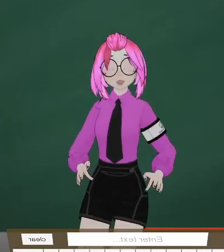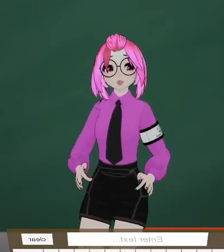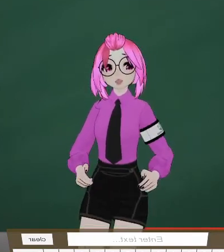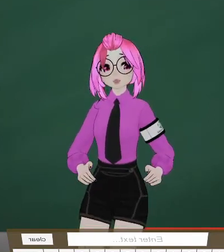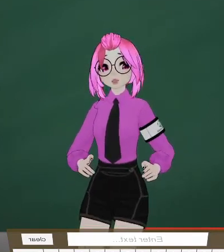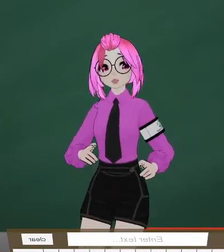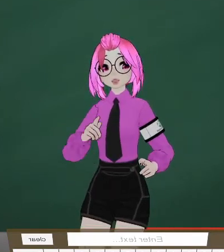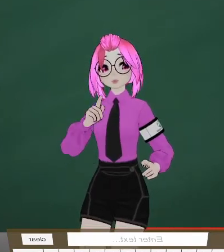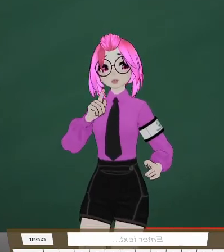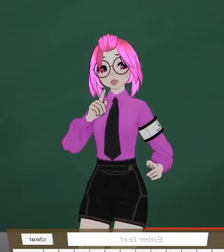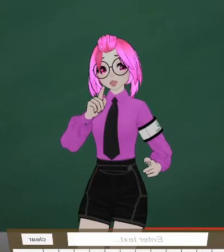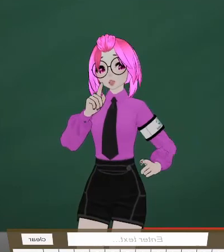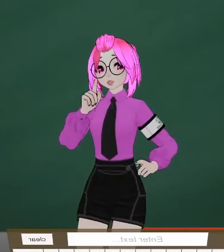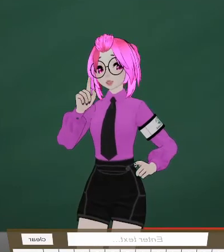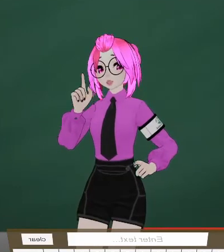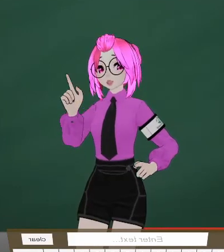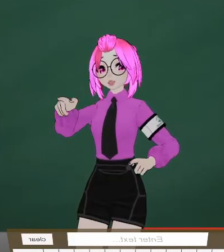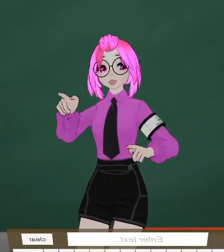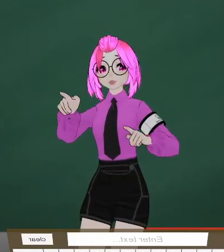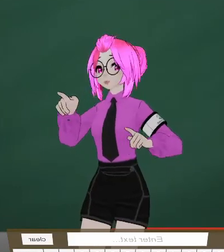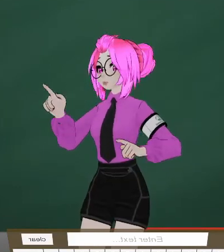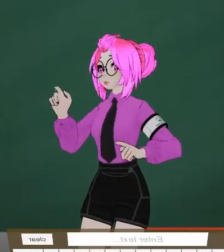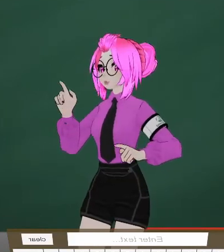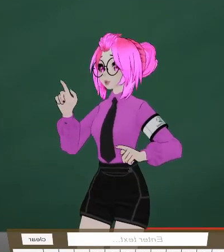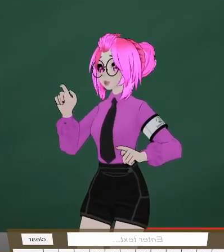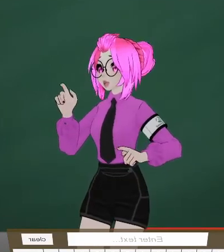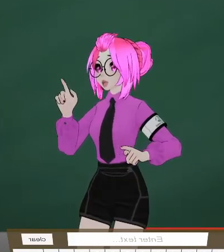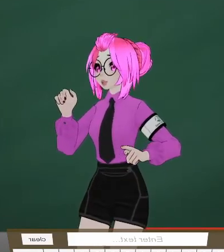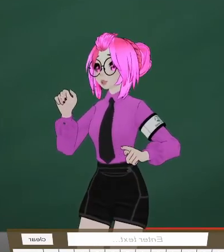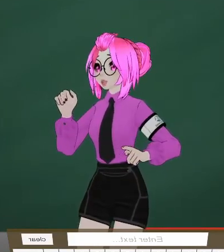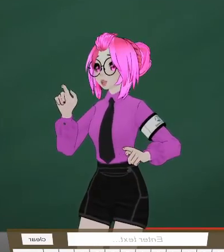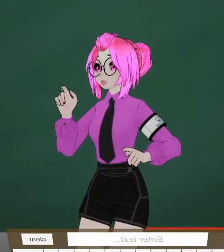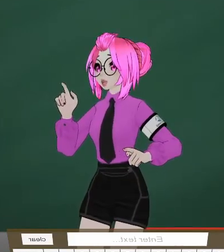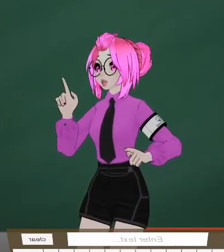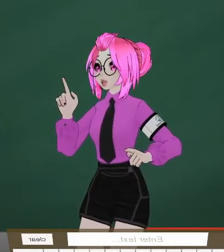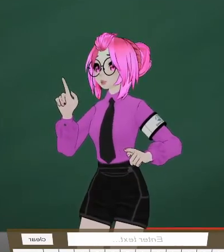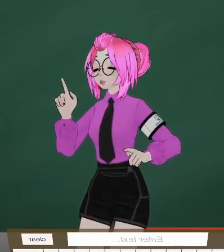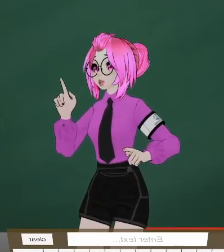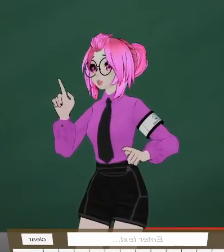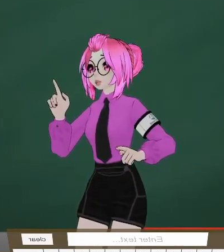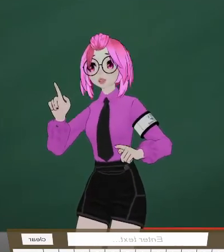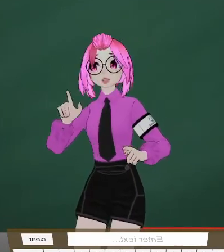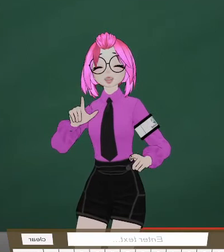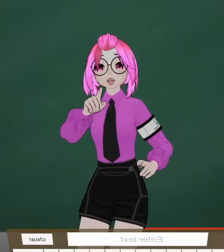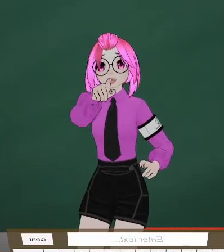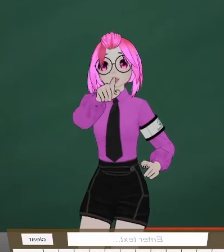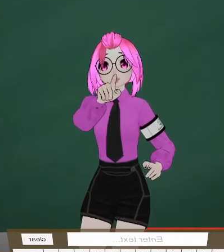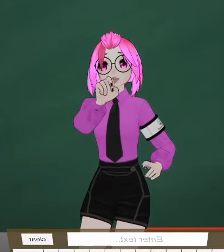i'm glad you're living and breathing uh i think i saw frosty did you have a question frosty